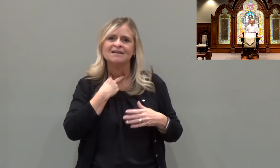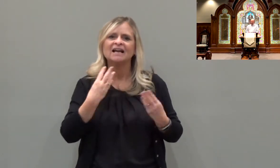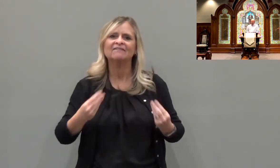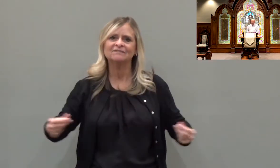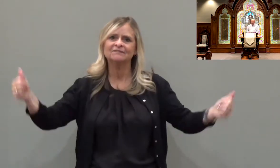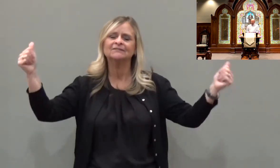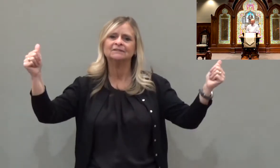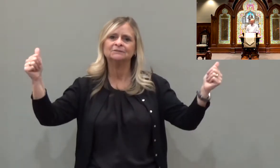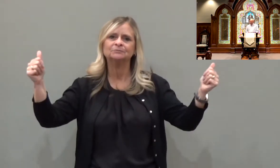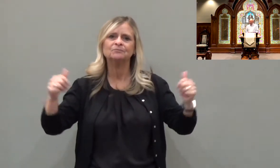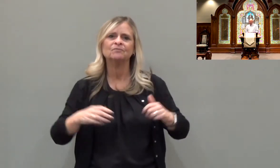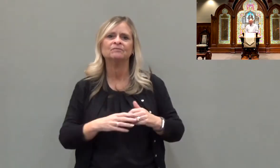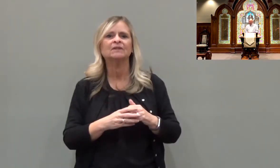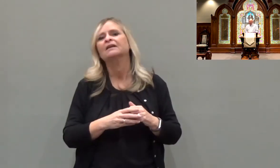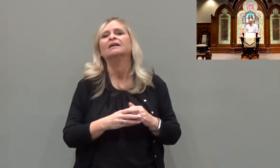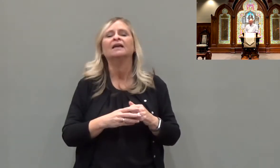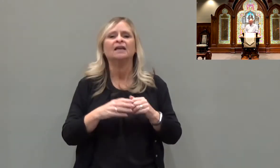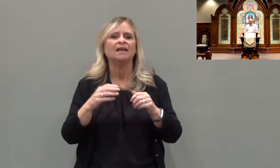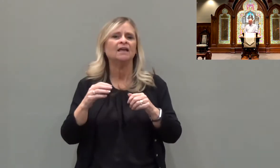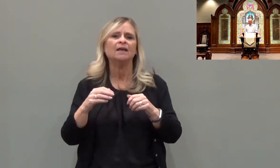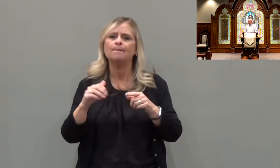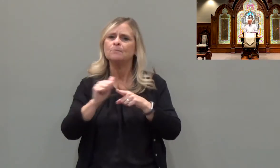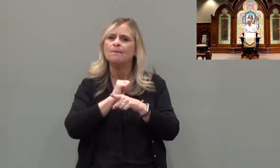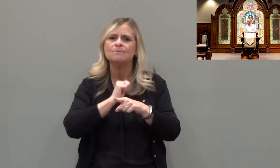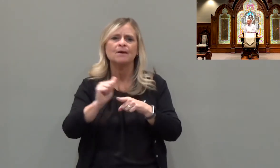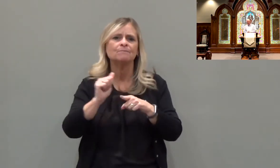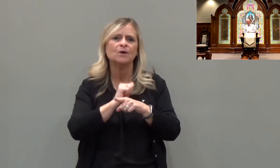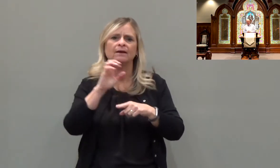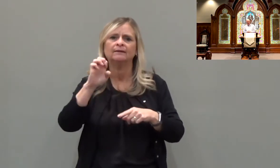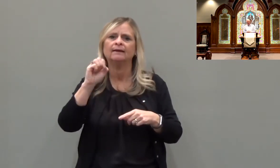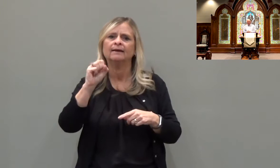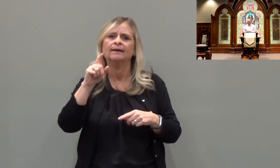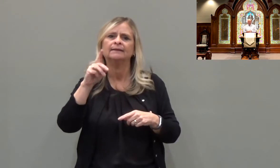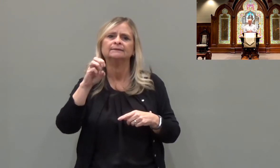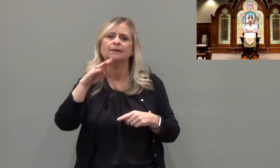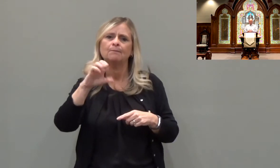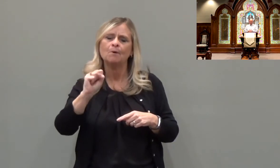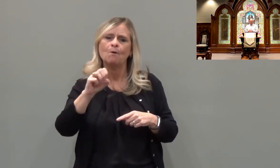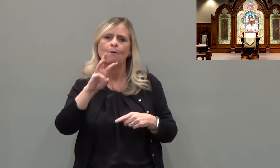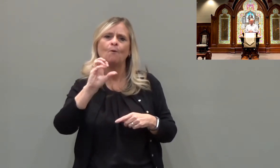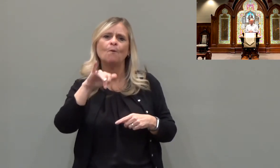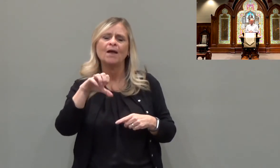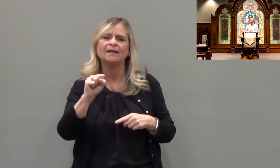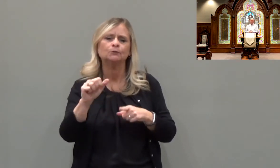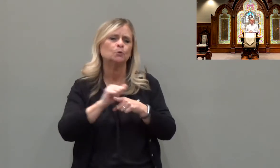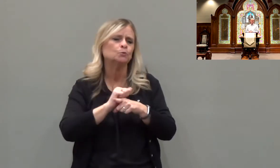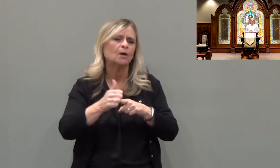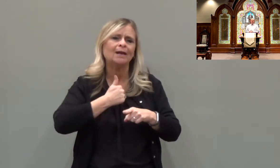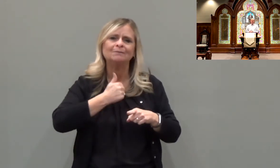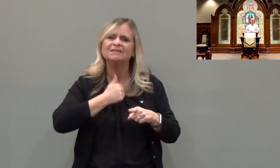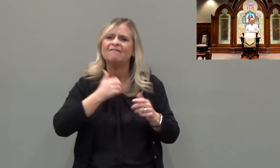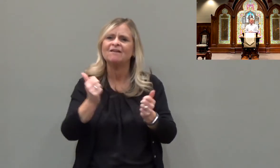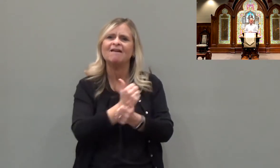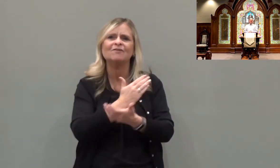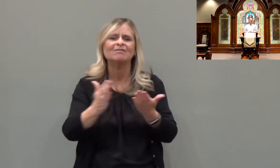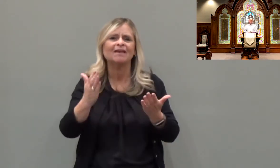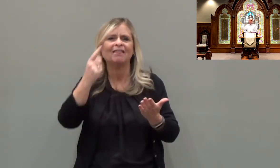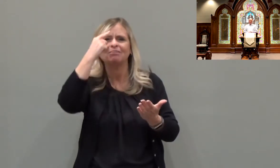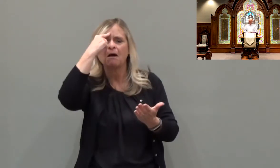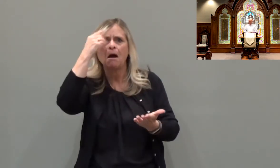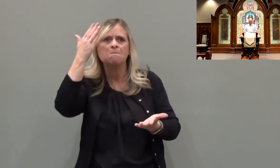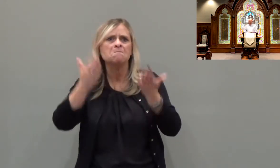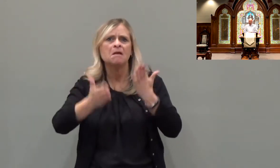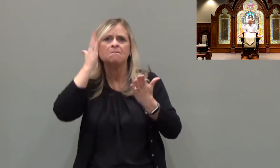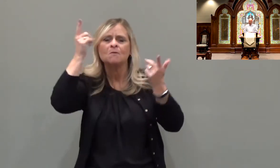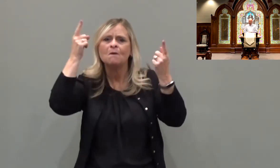systematically practiced Eskimo methods and trained himself for every conceivable situation he might encounter